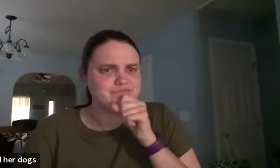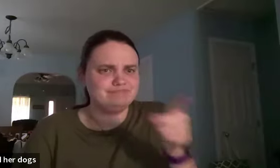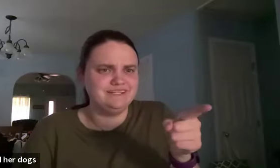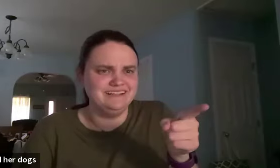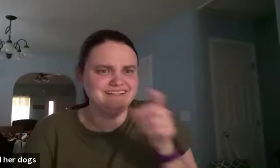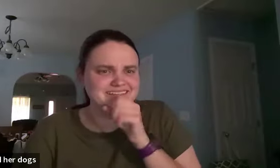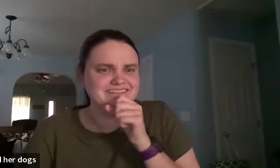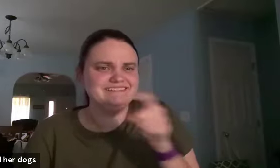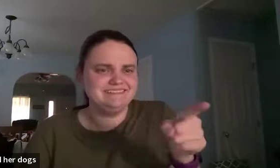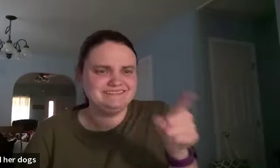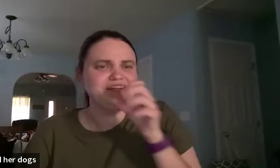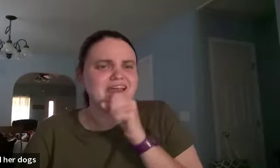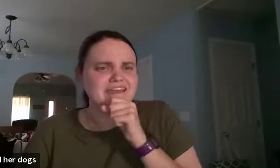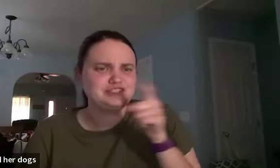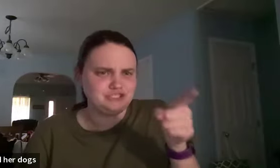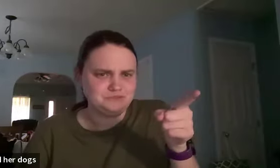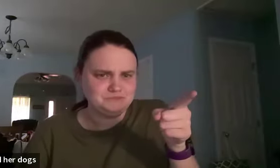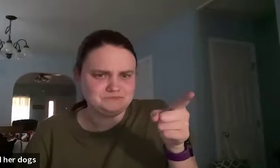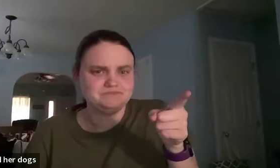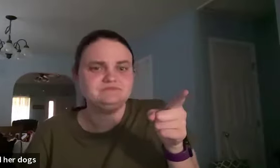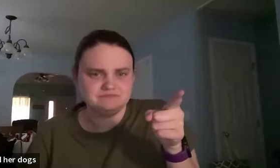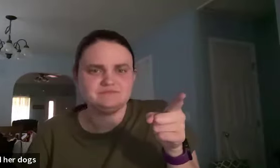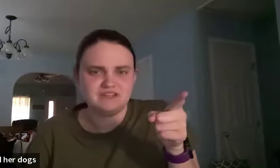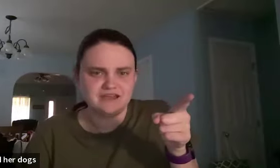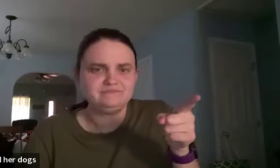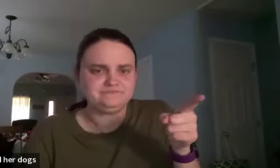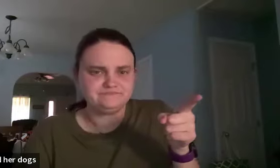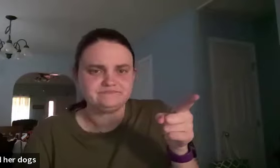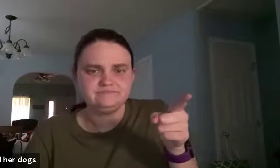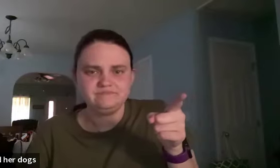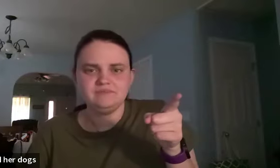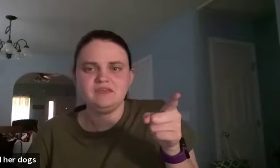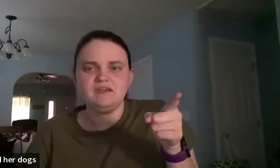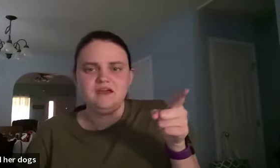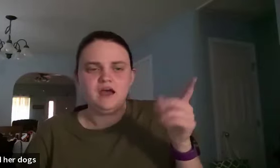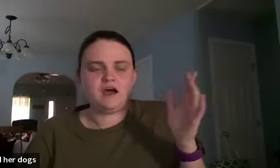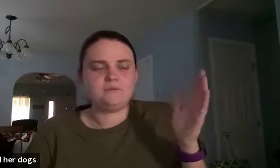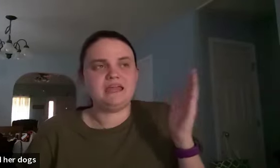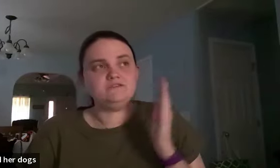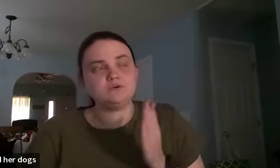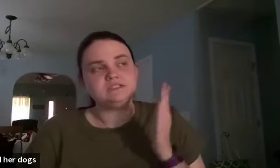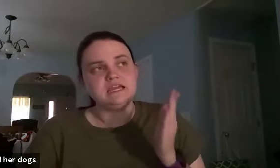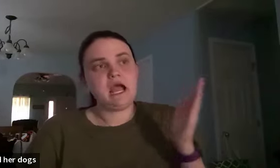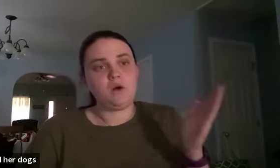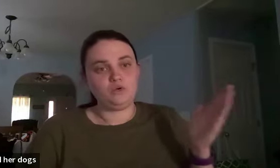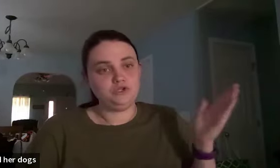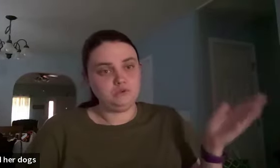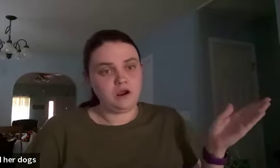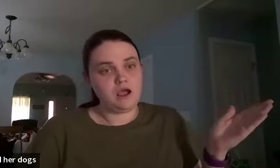age? Age you. Okay. And if you were saying how old you were,